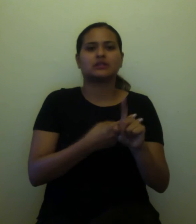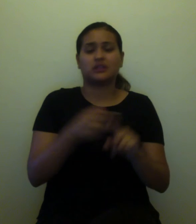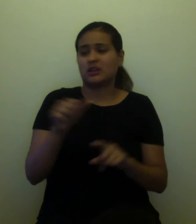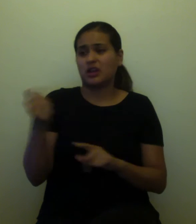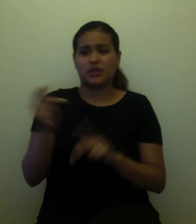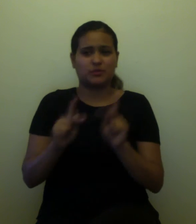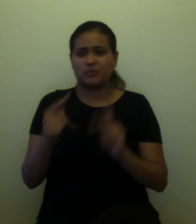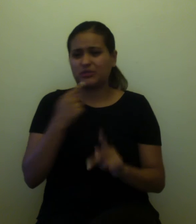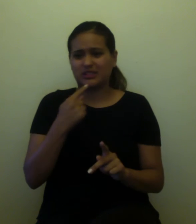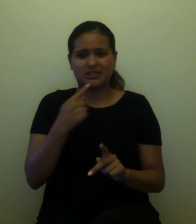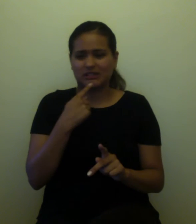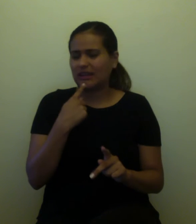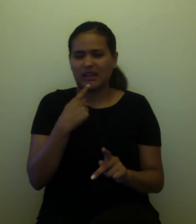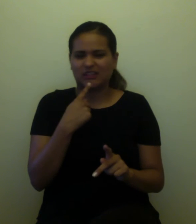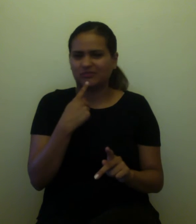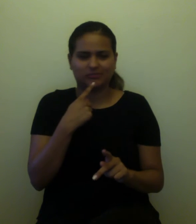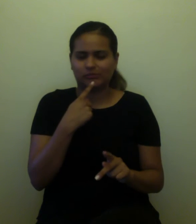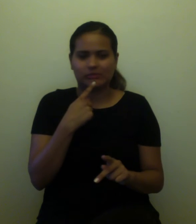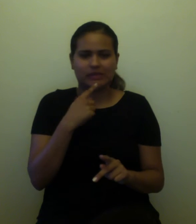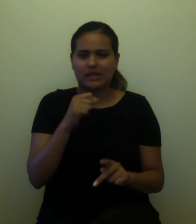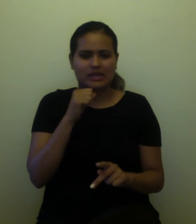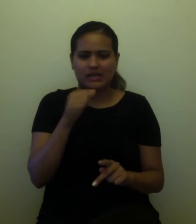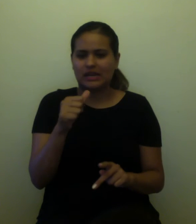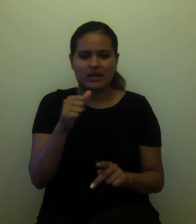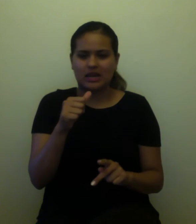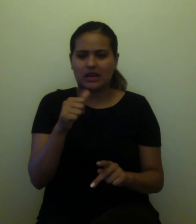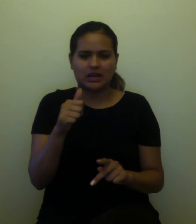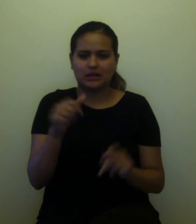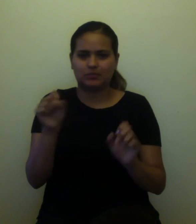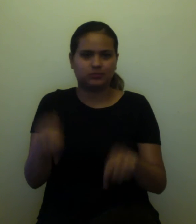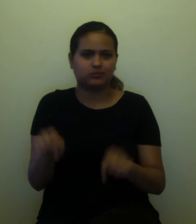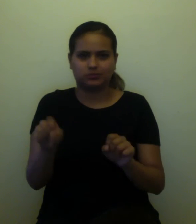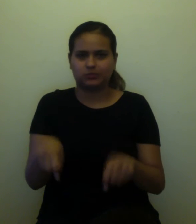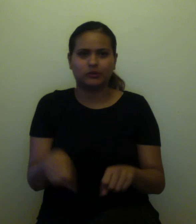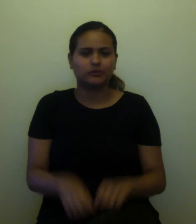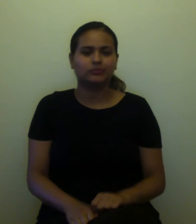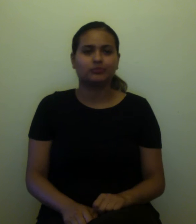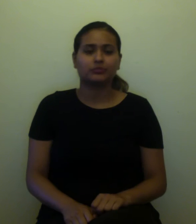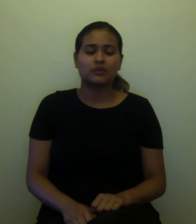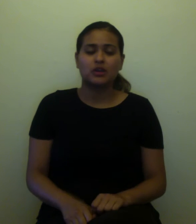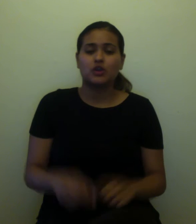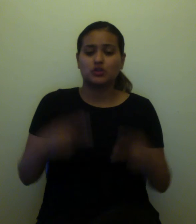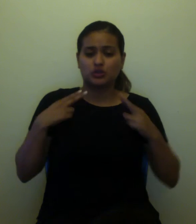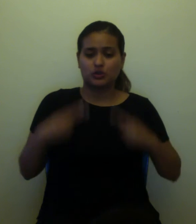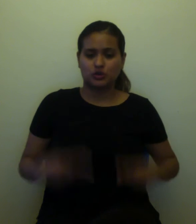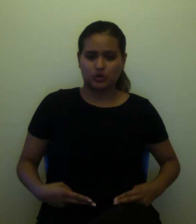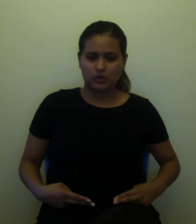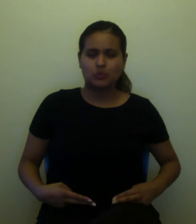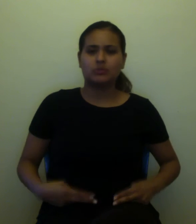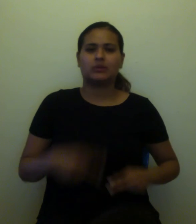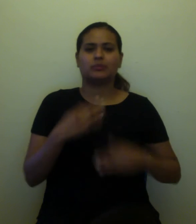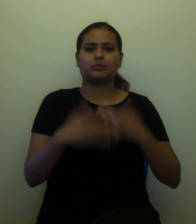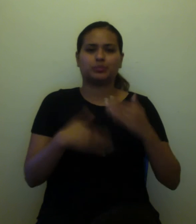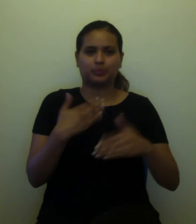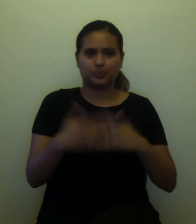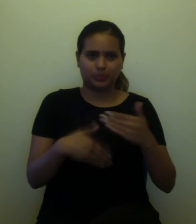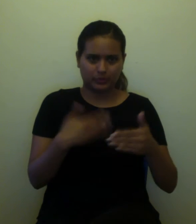me remind everybody of the history of human progress. It's all about expanding our limits.